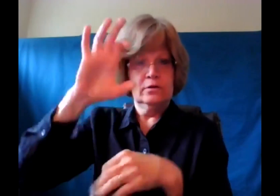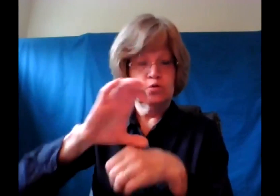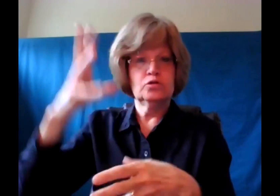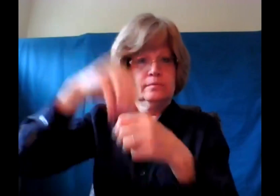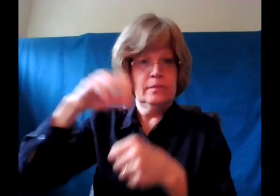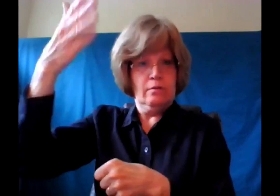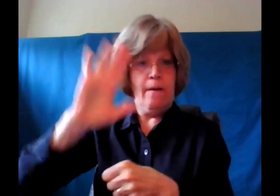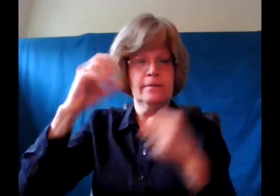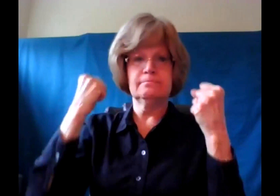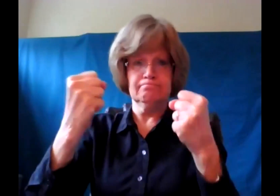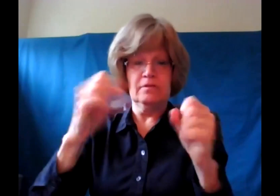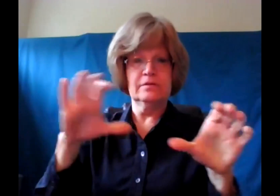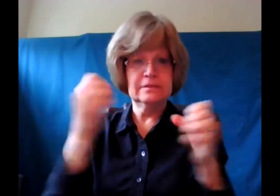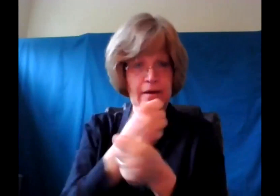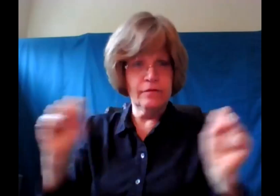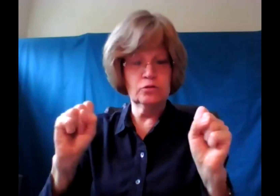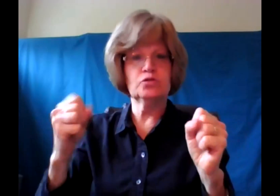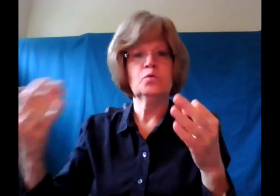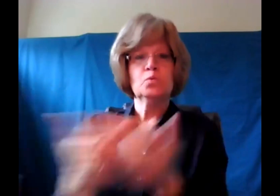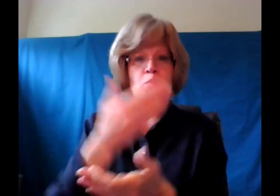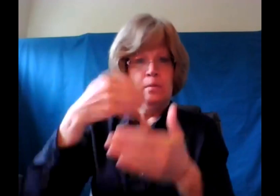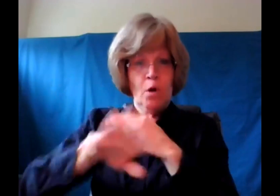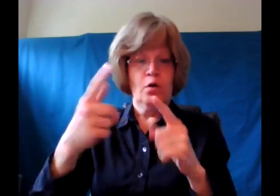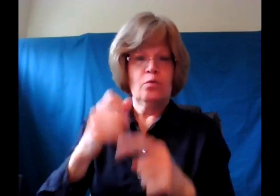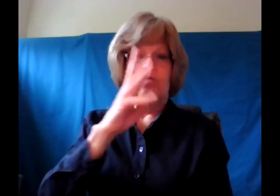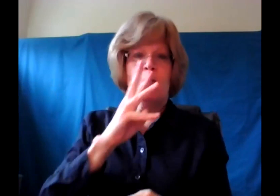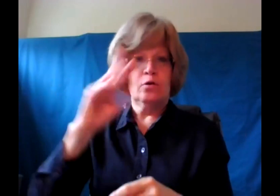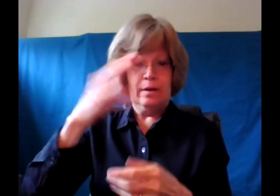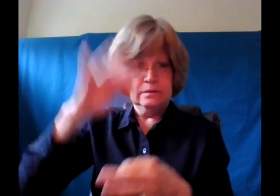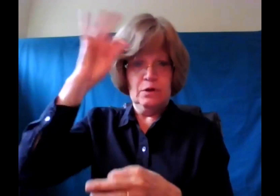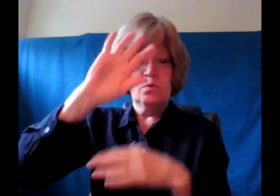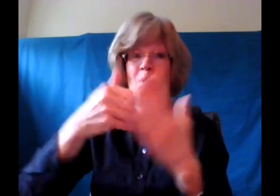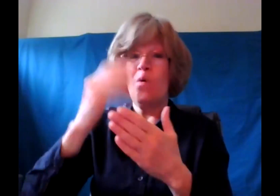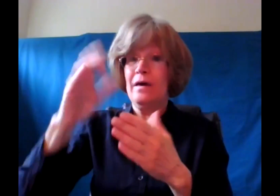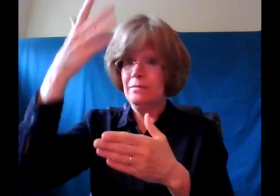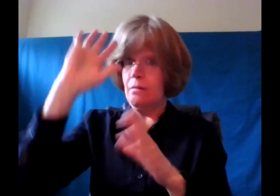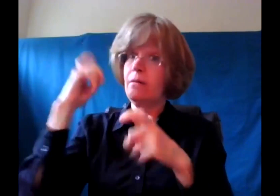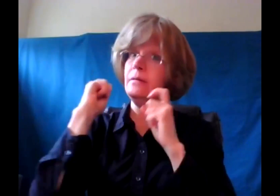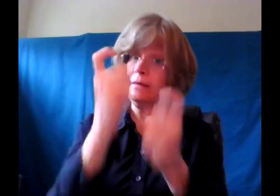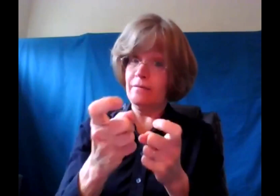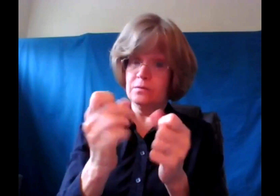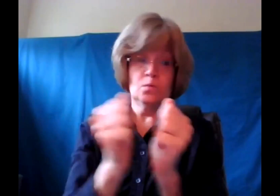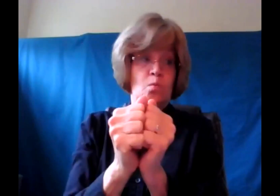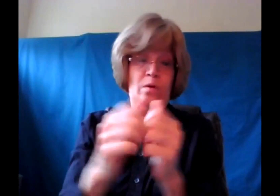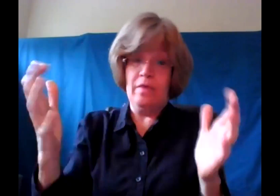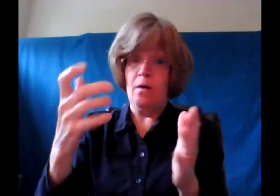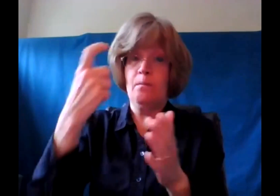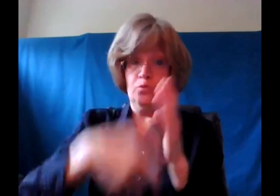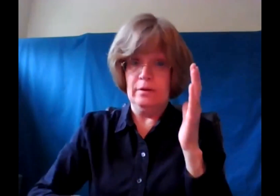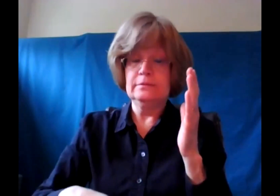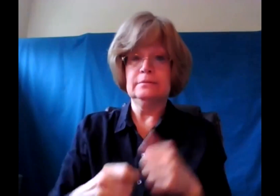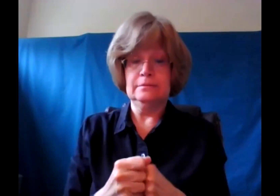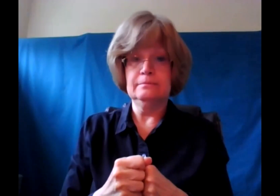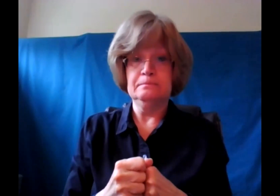of salvation and given new birth through water and the Spirit. All of this is God's gift offered to us without